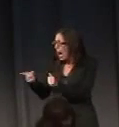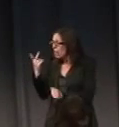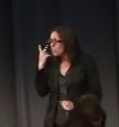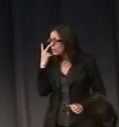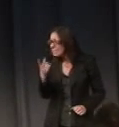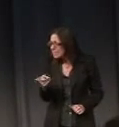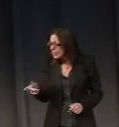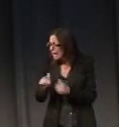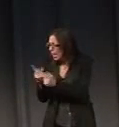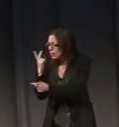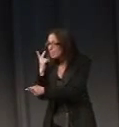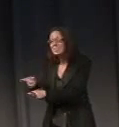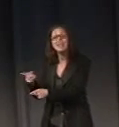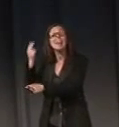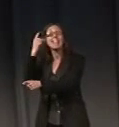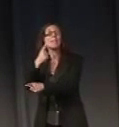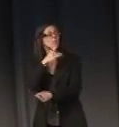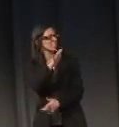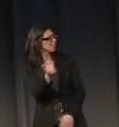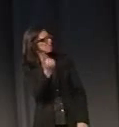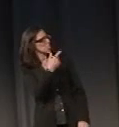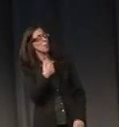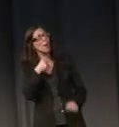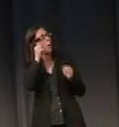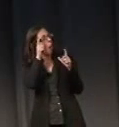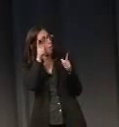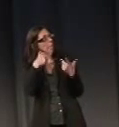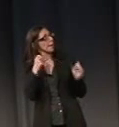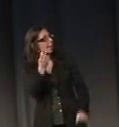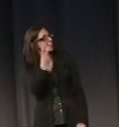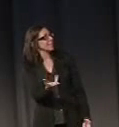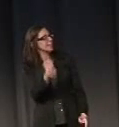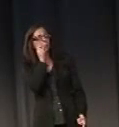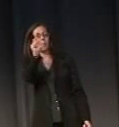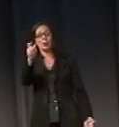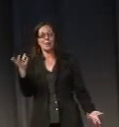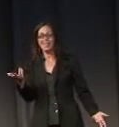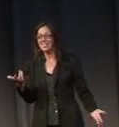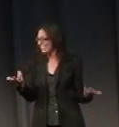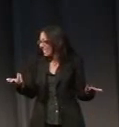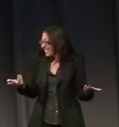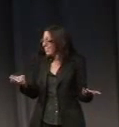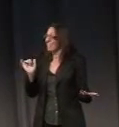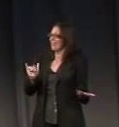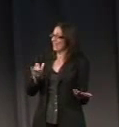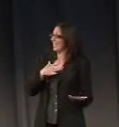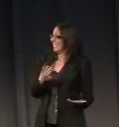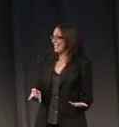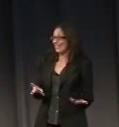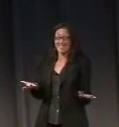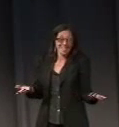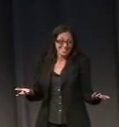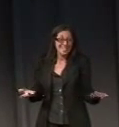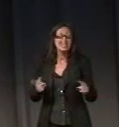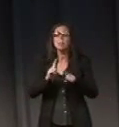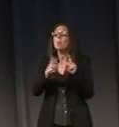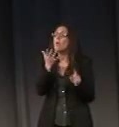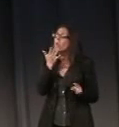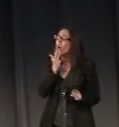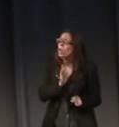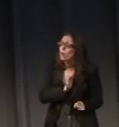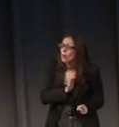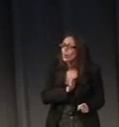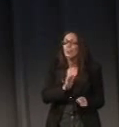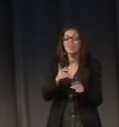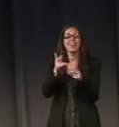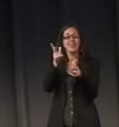problem. And color, for me, is the epitome of this challenge within vision. And I think you've started to get a sense of